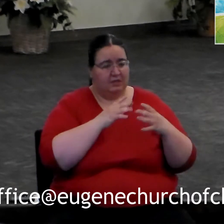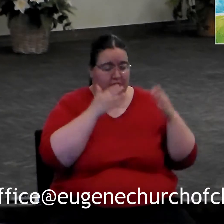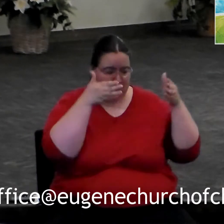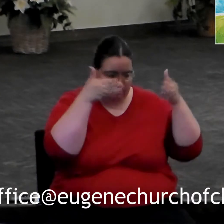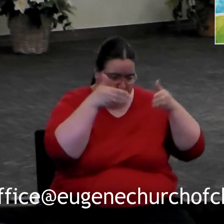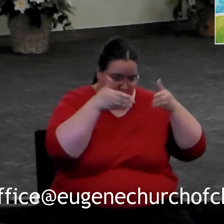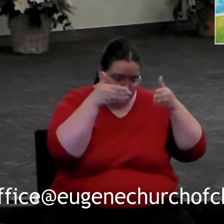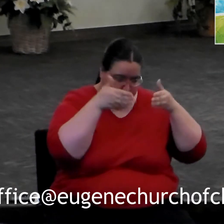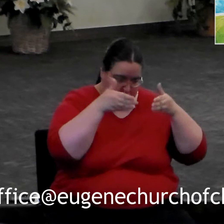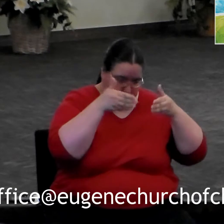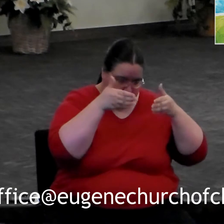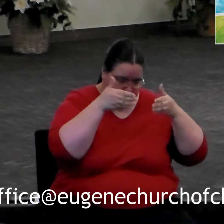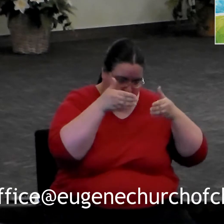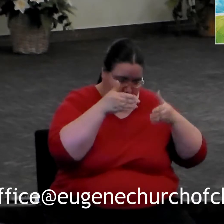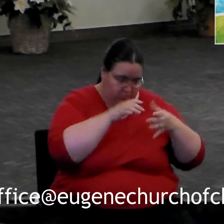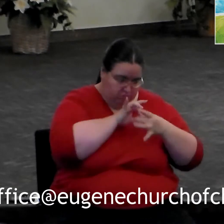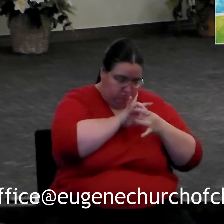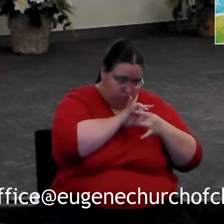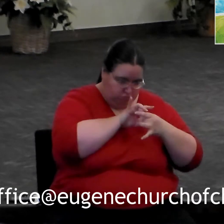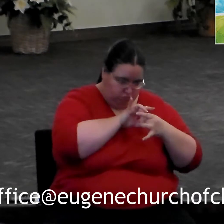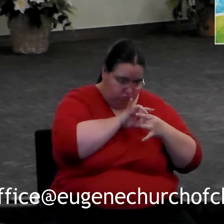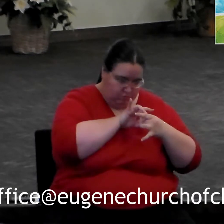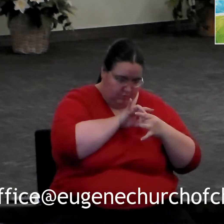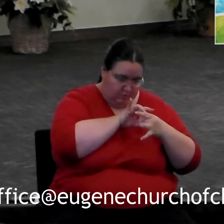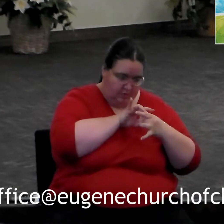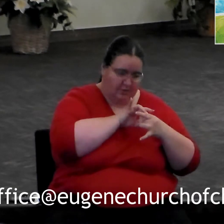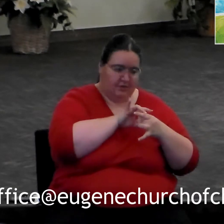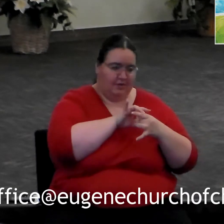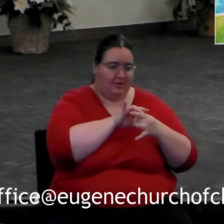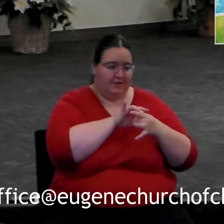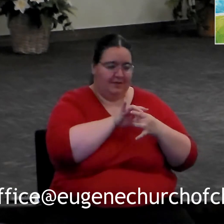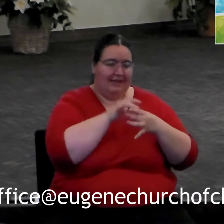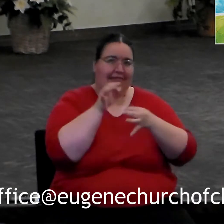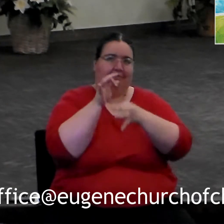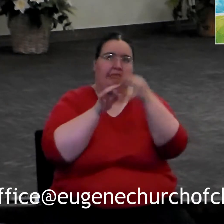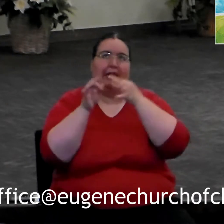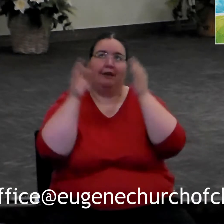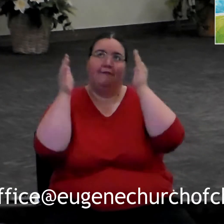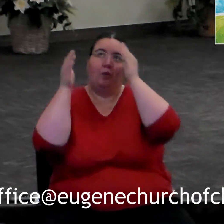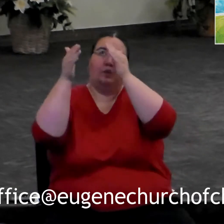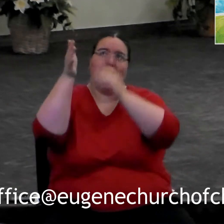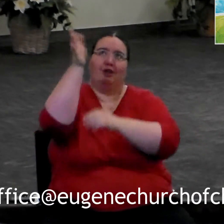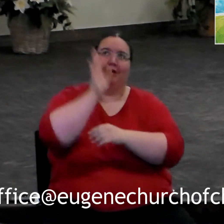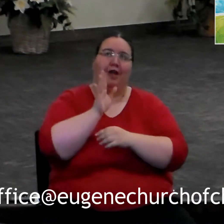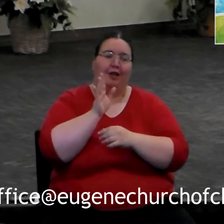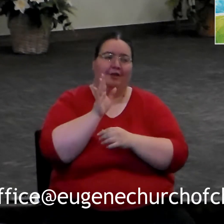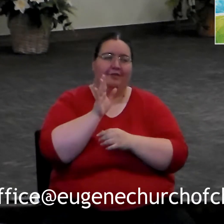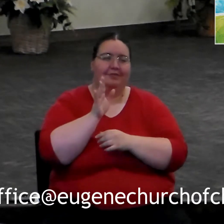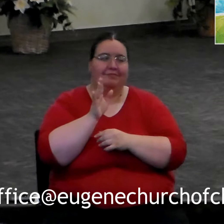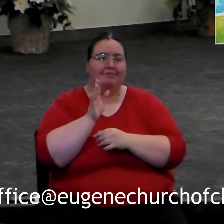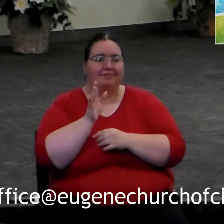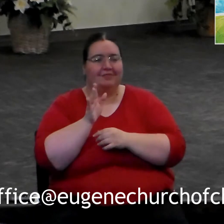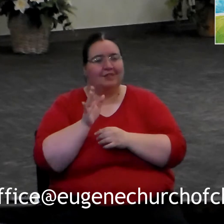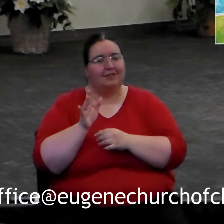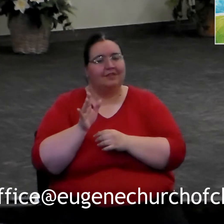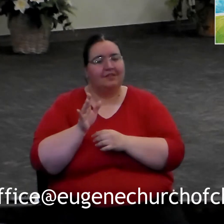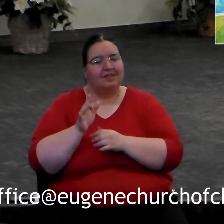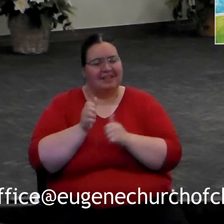focusing in on instead of God and what he's going to do. These disciples were no different. They saw in front of them not just a teacher,